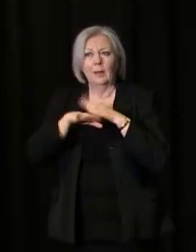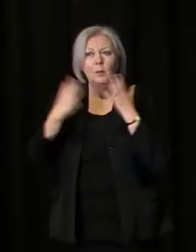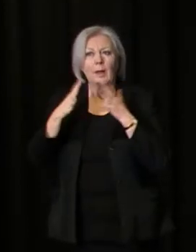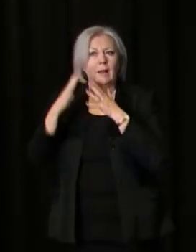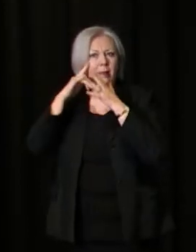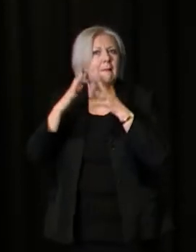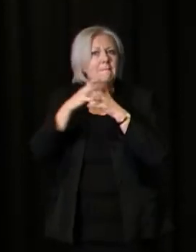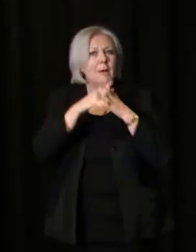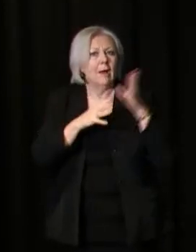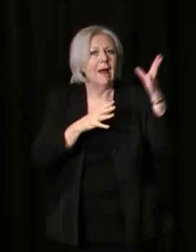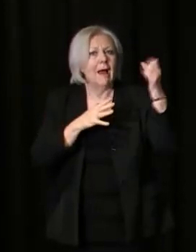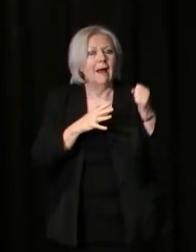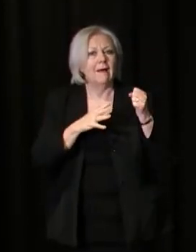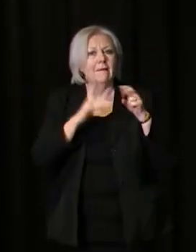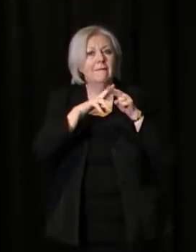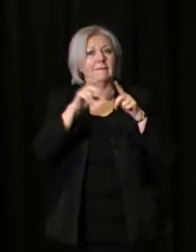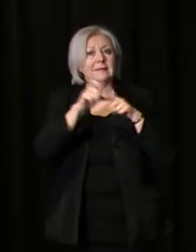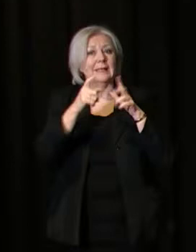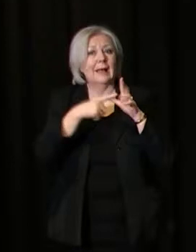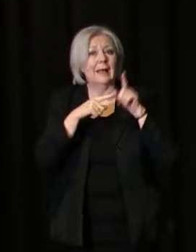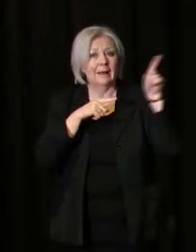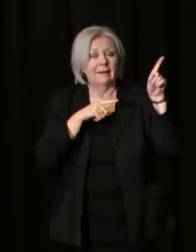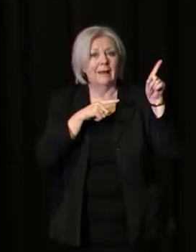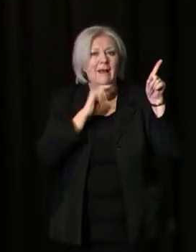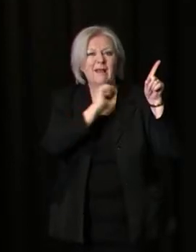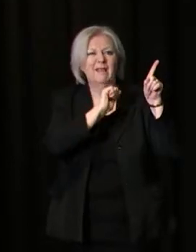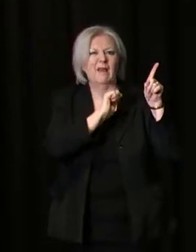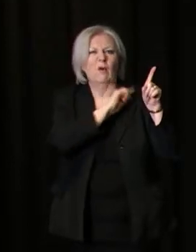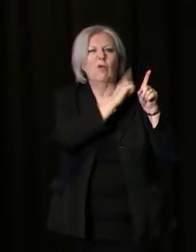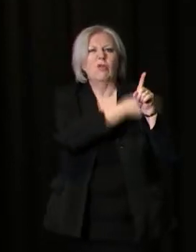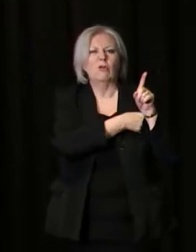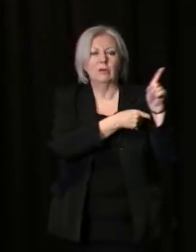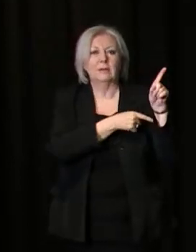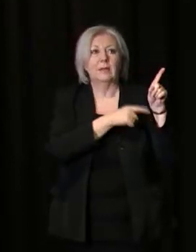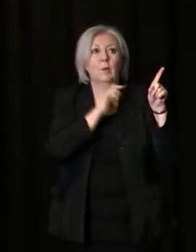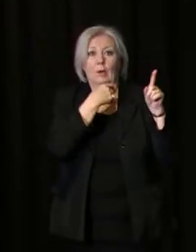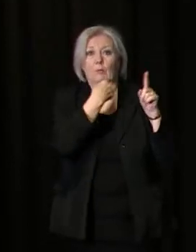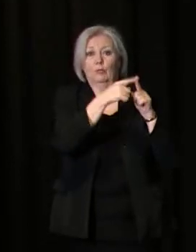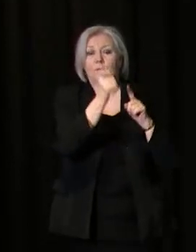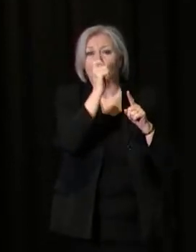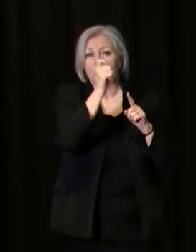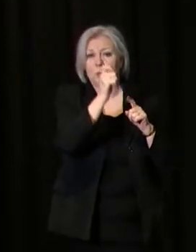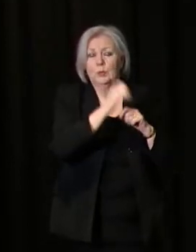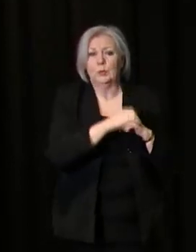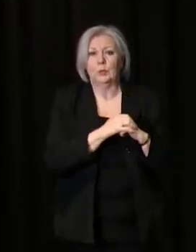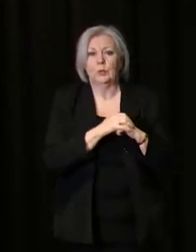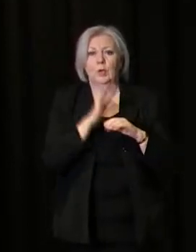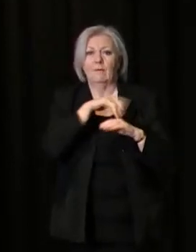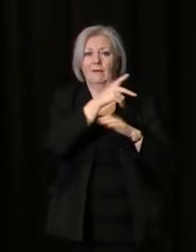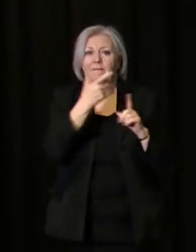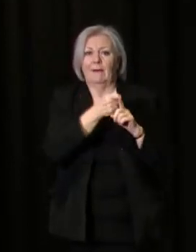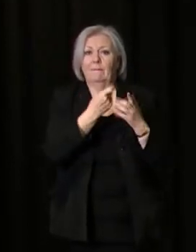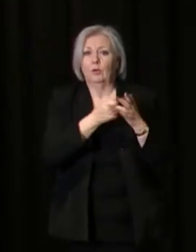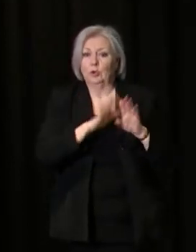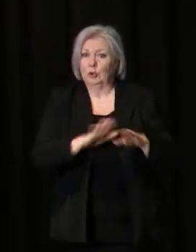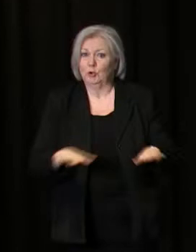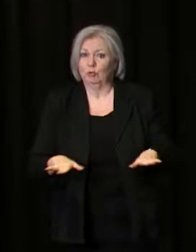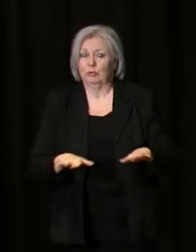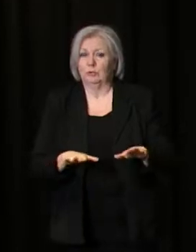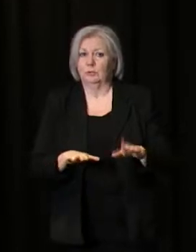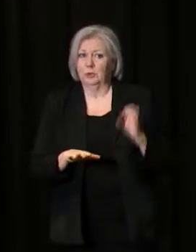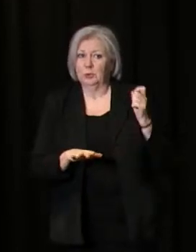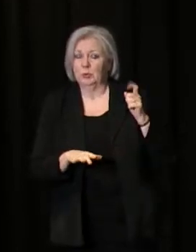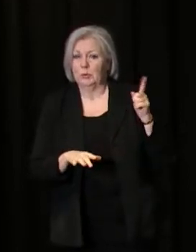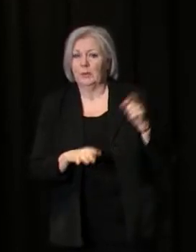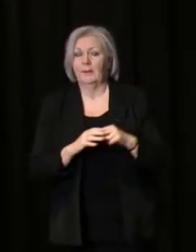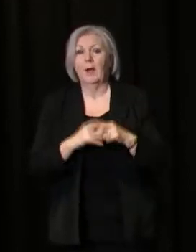US, I understand. The FDA is due to approve that vaccine very soon, only in a few days' time. And hopefully